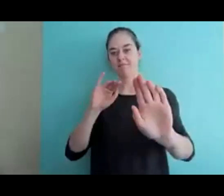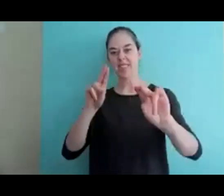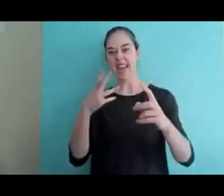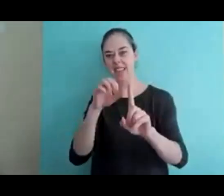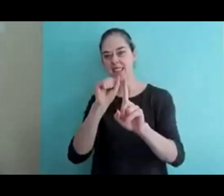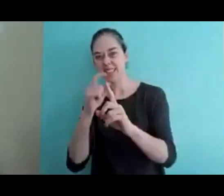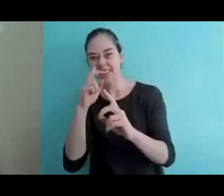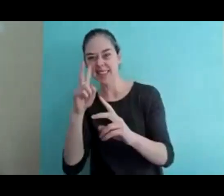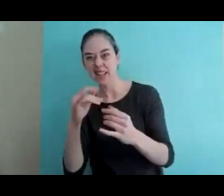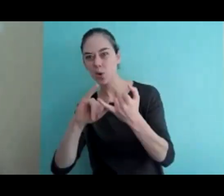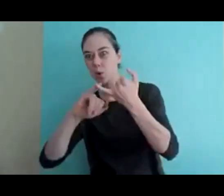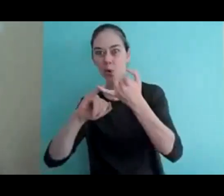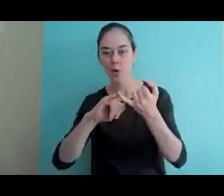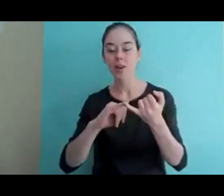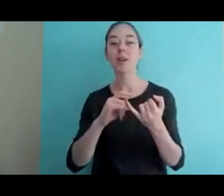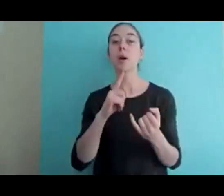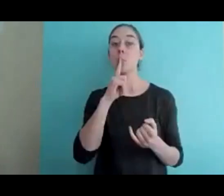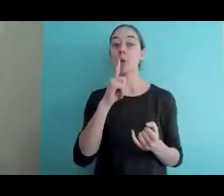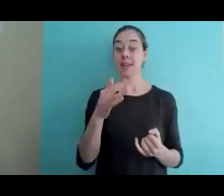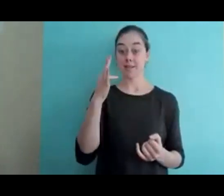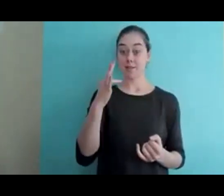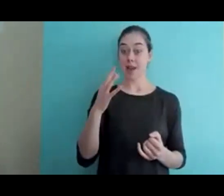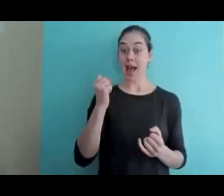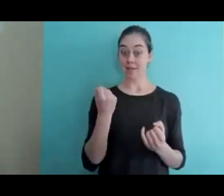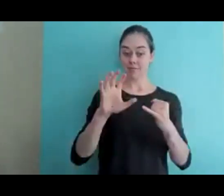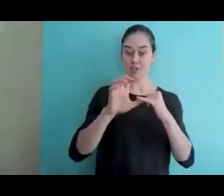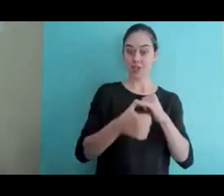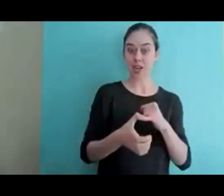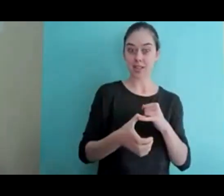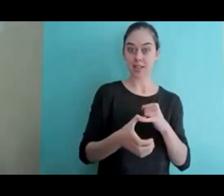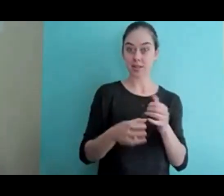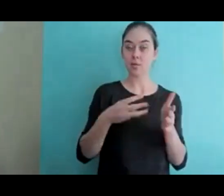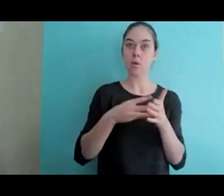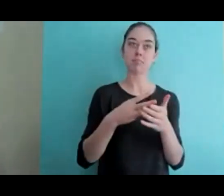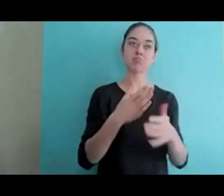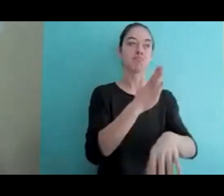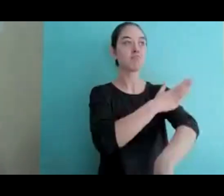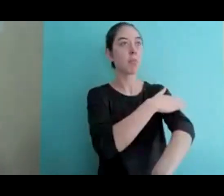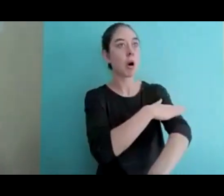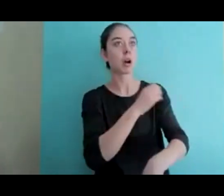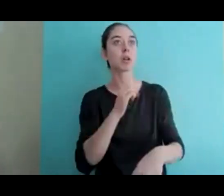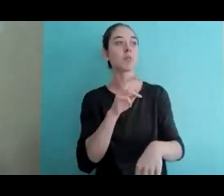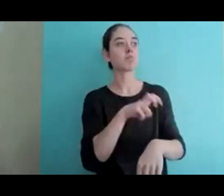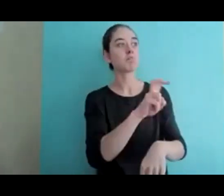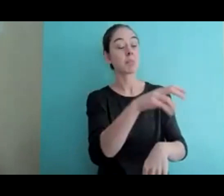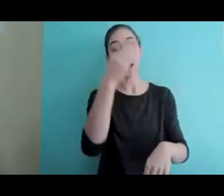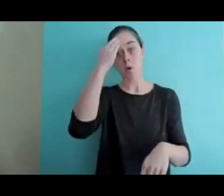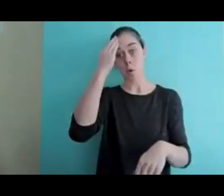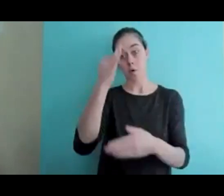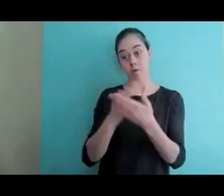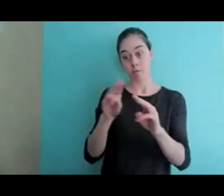little boxes. But if you do get a chance, when you're out doing your walking or whatever, and I know a couple of people